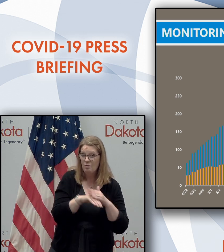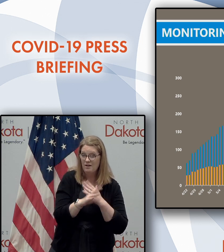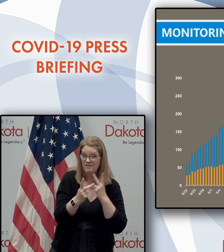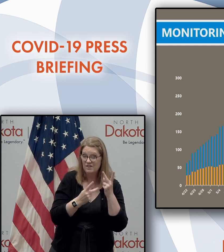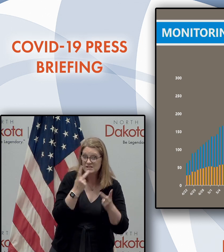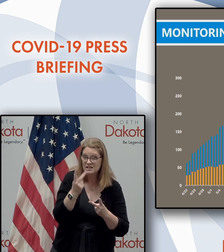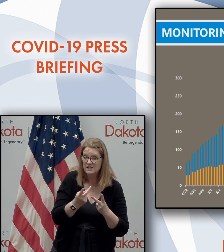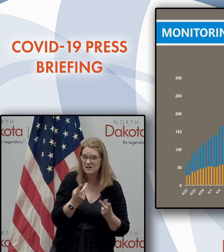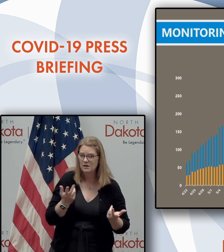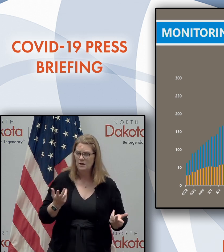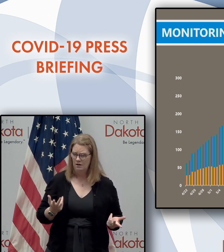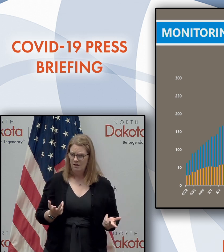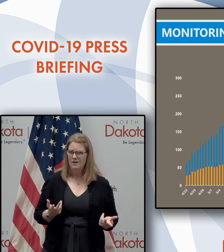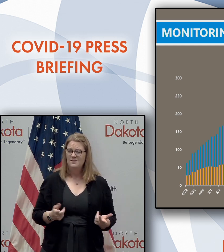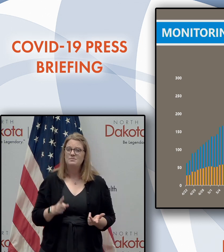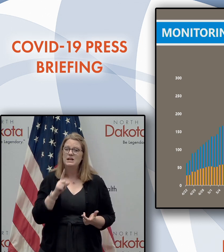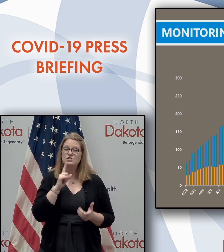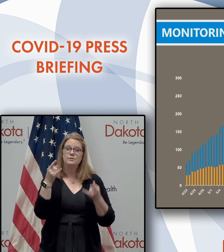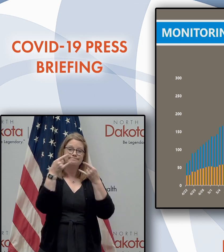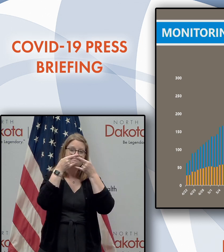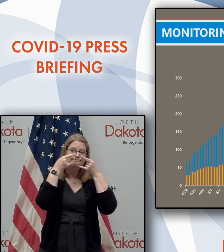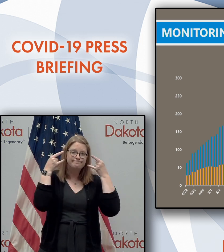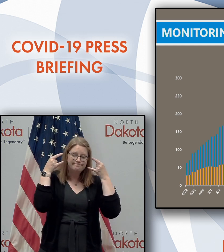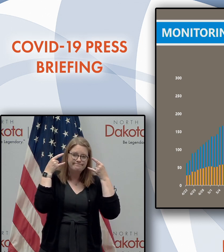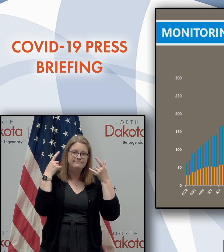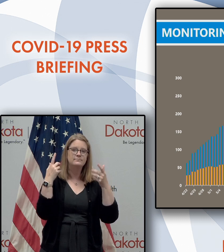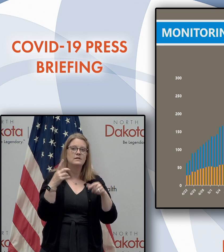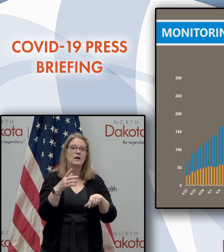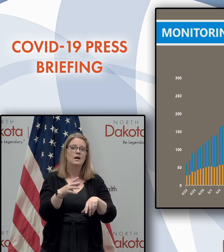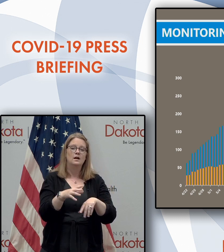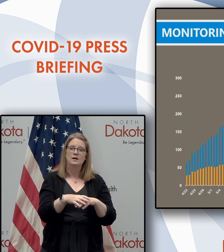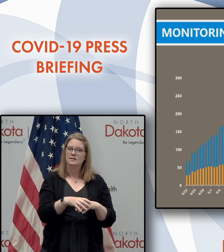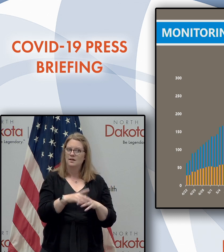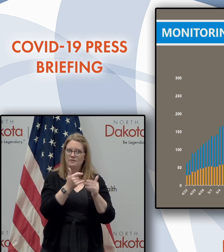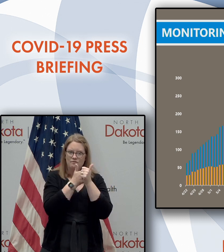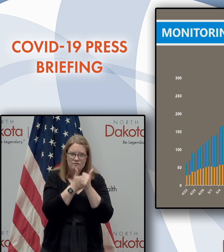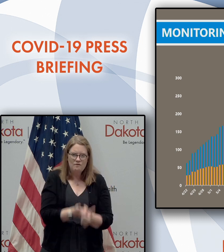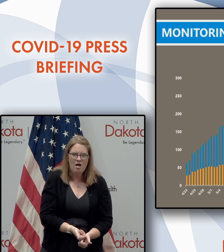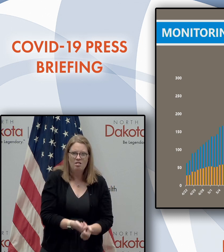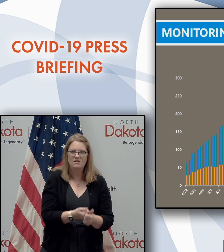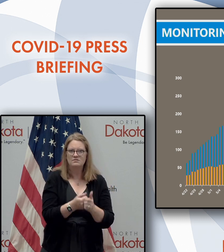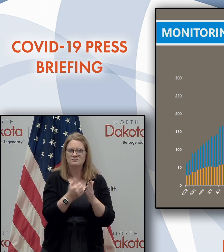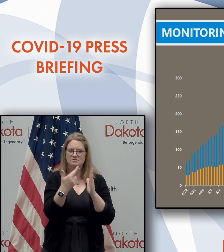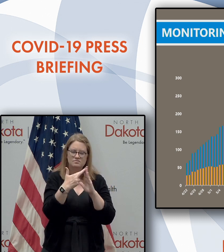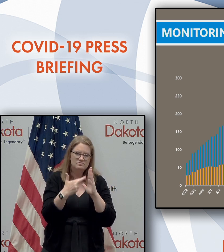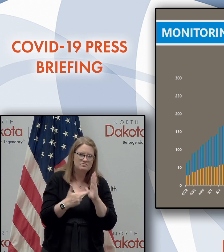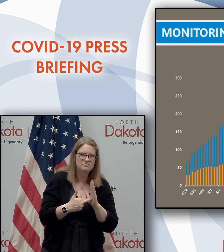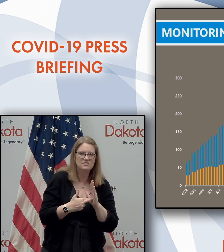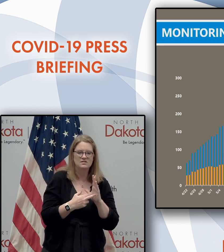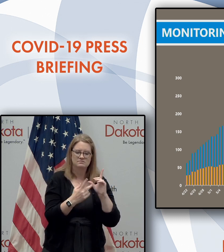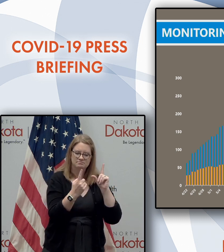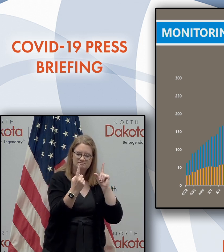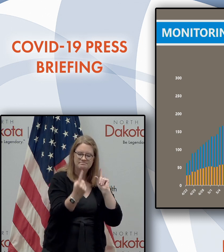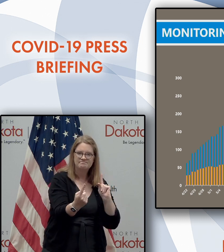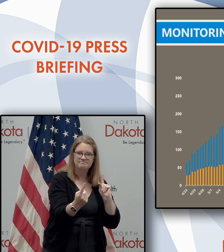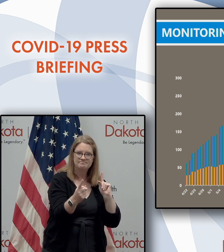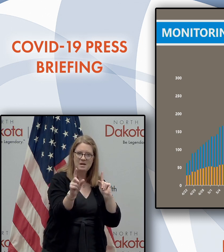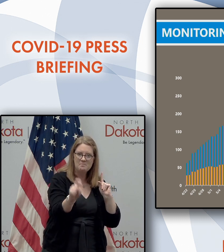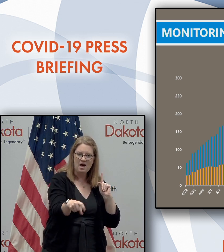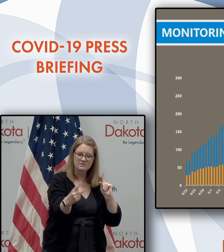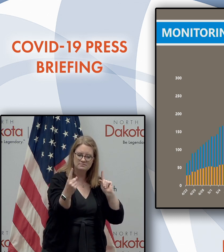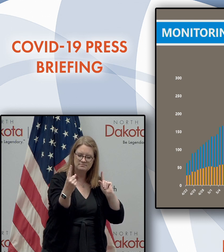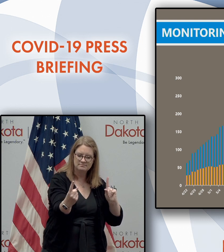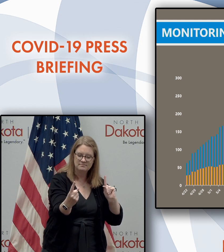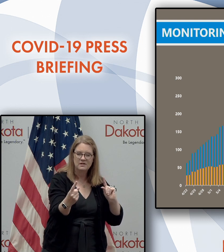people when you're there to make sure you're masked up, you're following all the important protocols on distance, and of course,